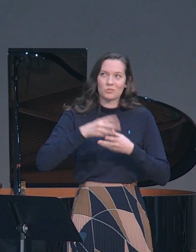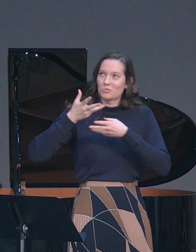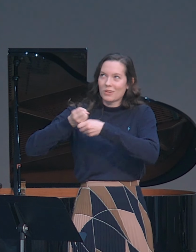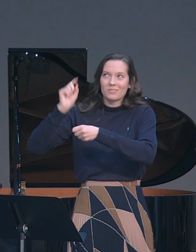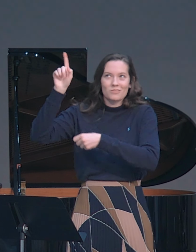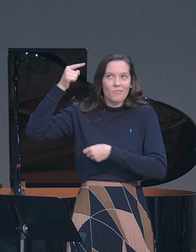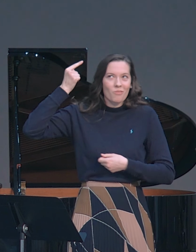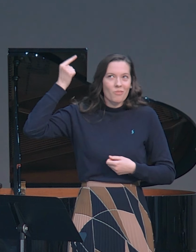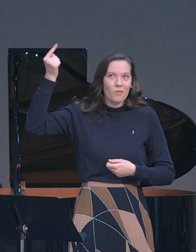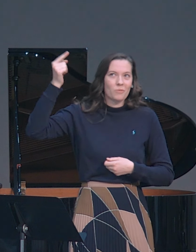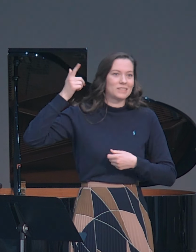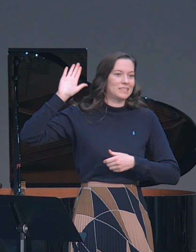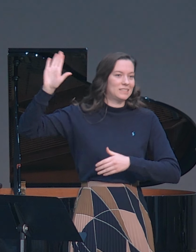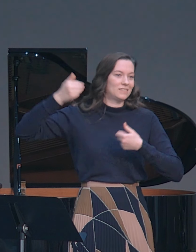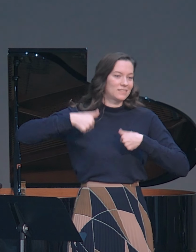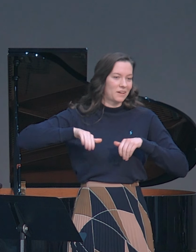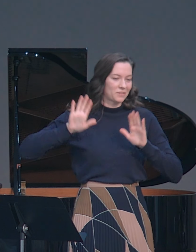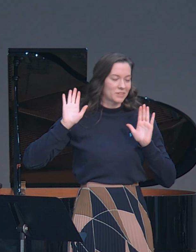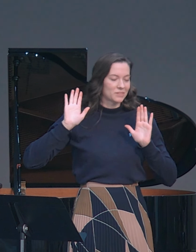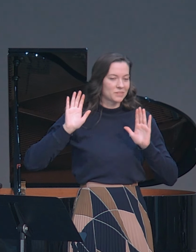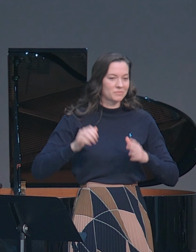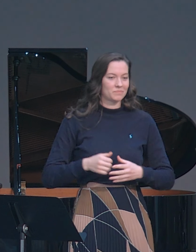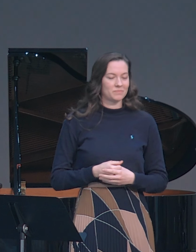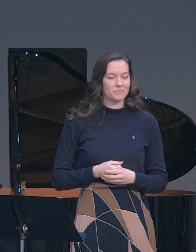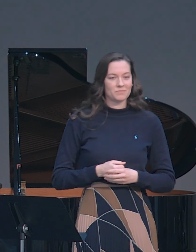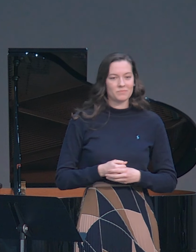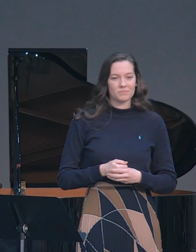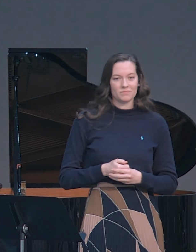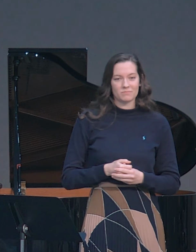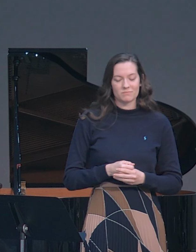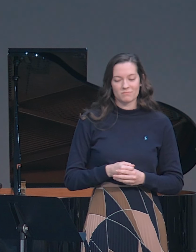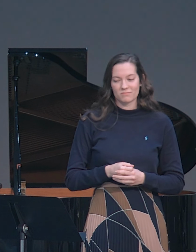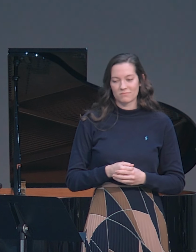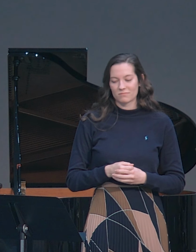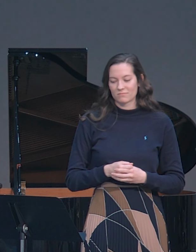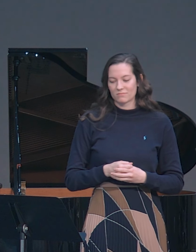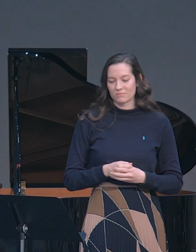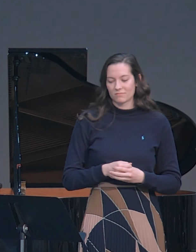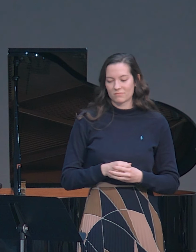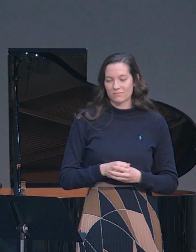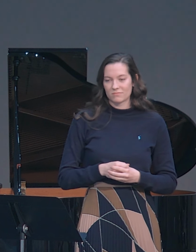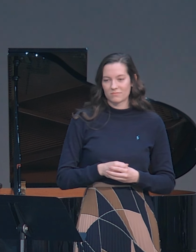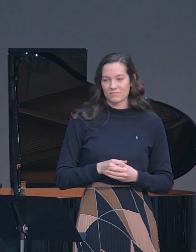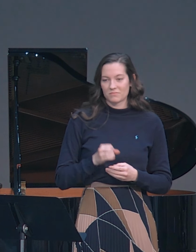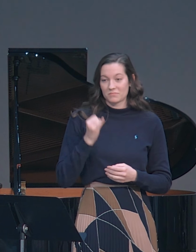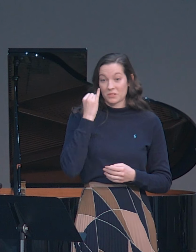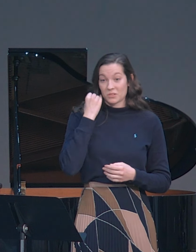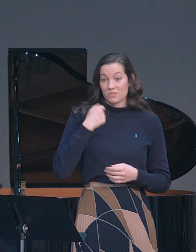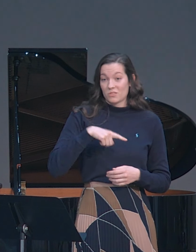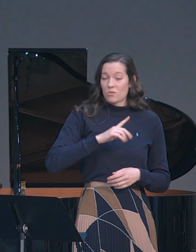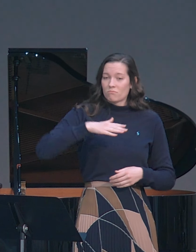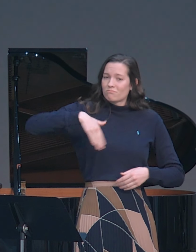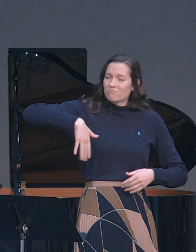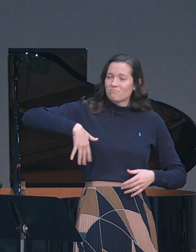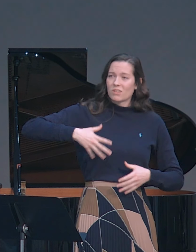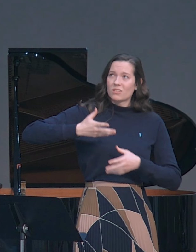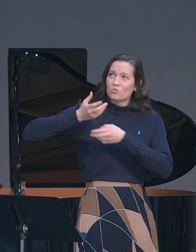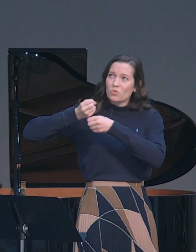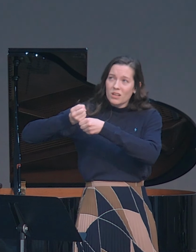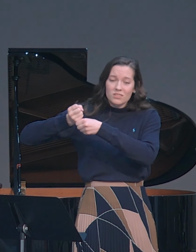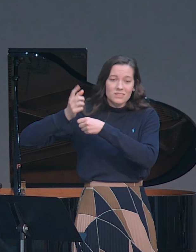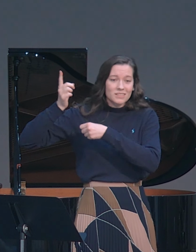in the sacrifice of Jesus Christ, we invite you to participate this morning. If you're not trusting in him or are under church discipline